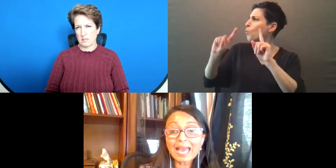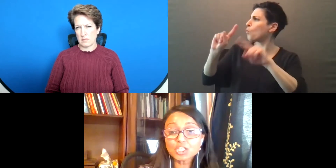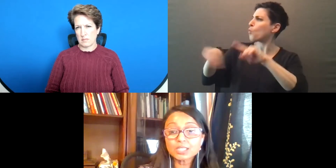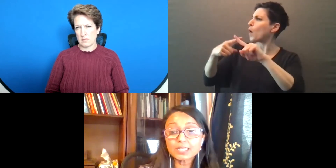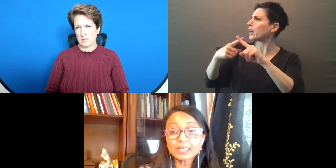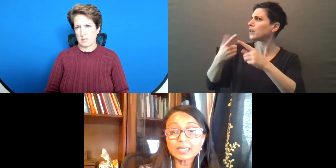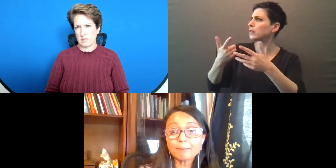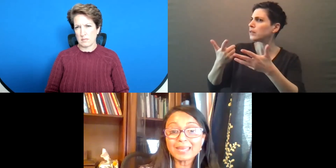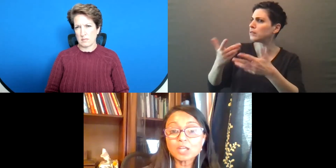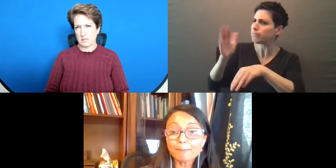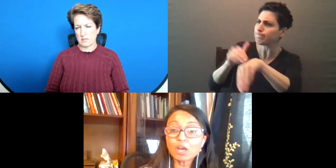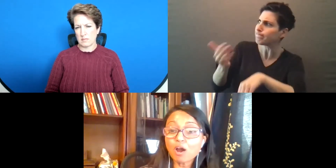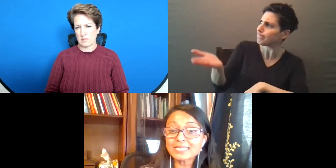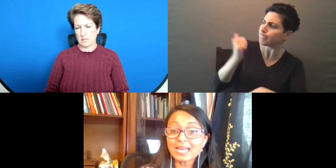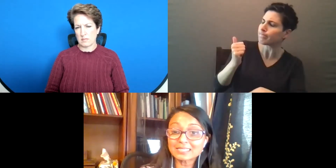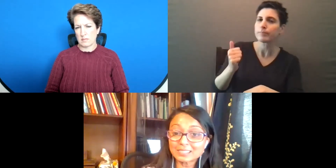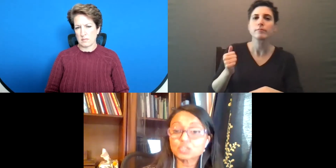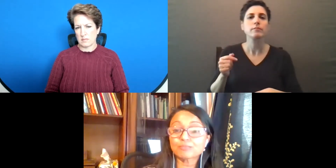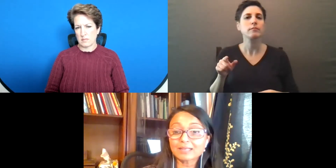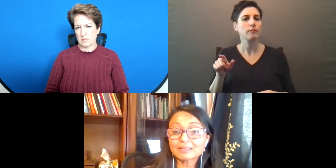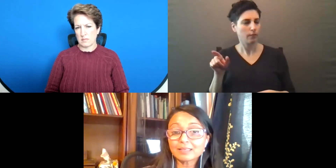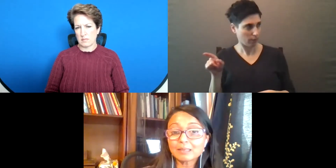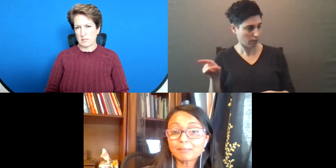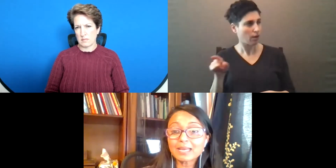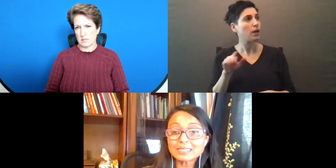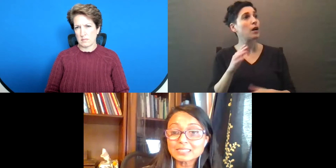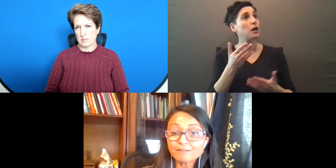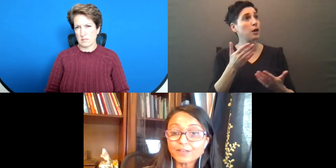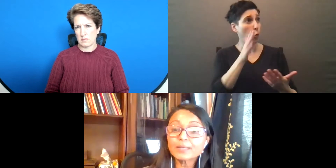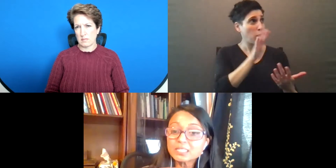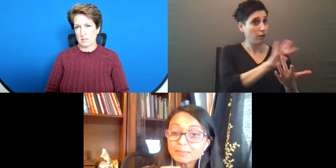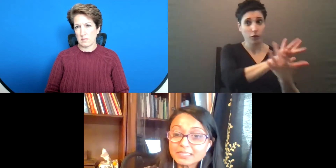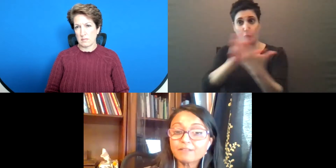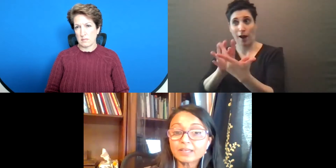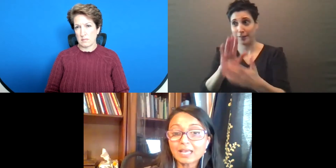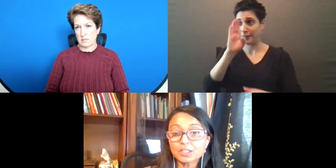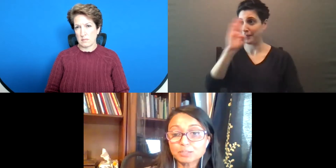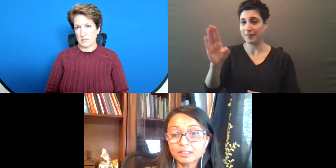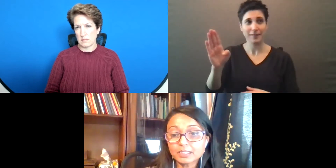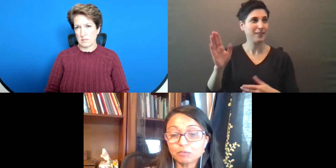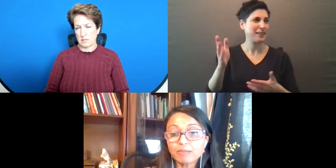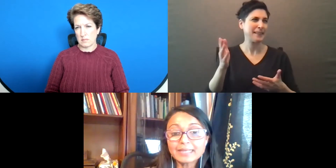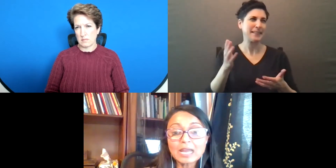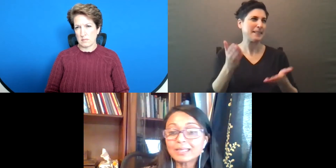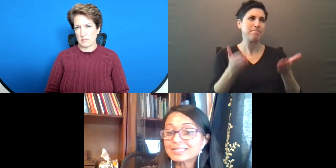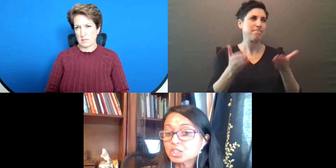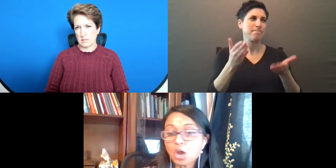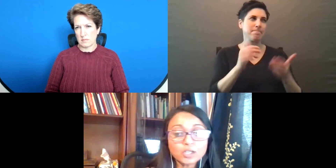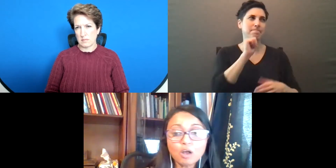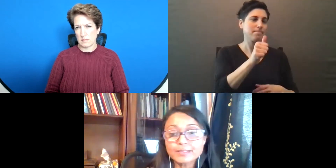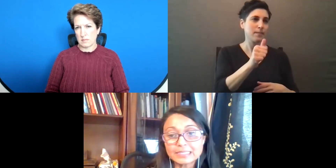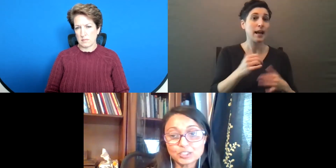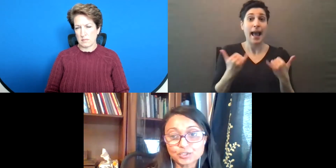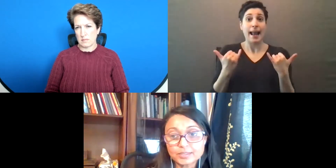So they actually may not be contacted directly because it's a very specific eligibility. Right now,